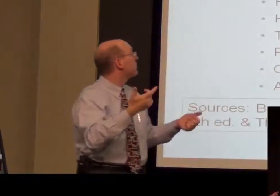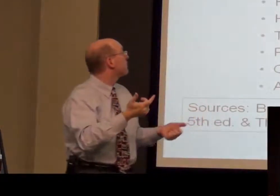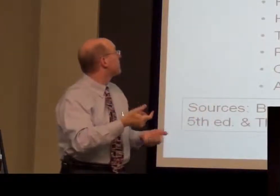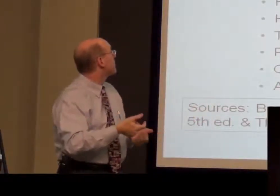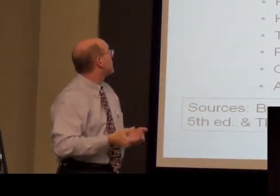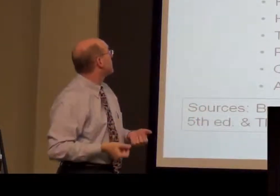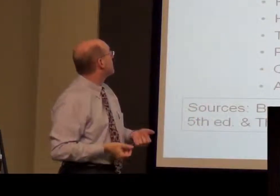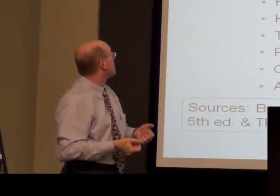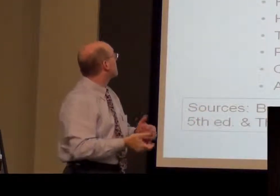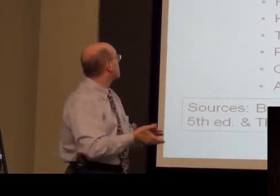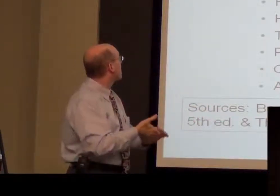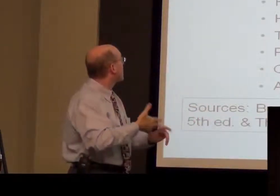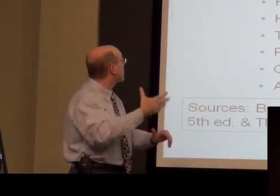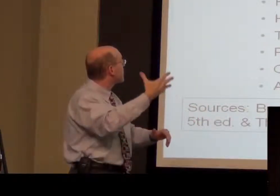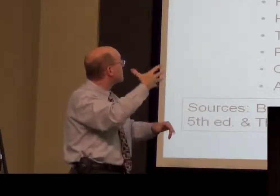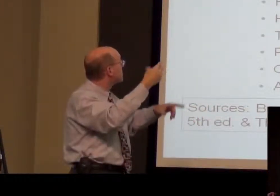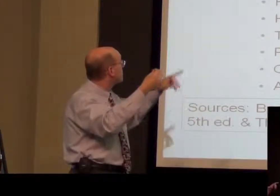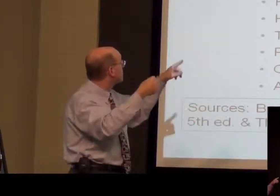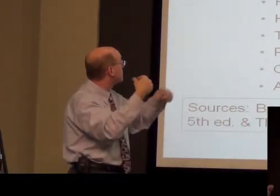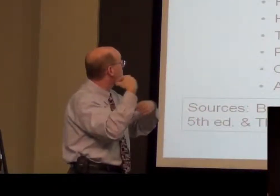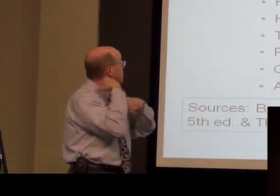really surprised to learn that.